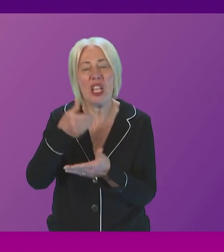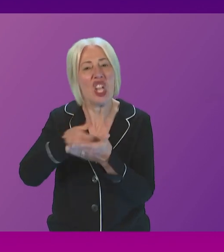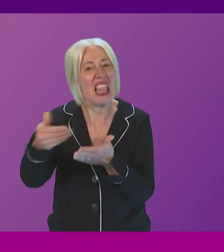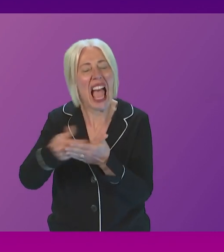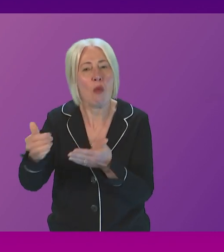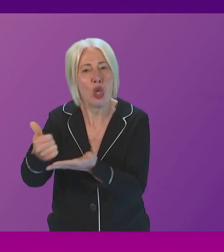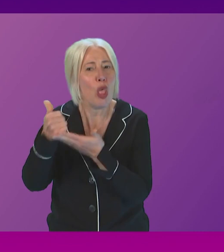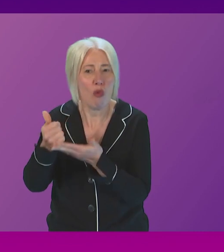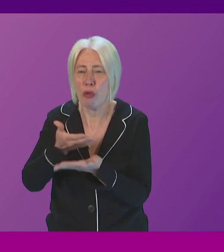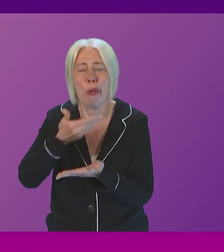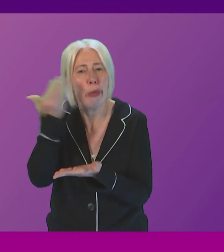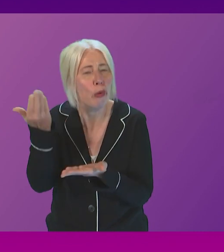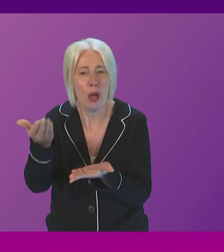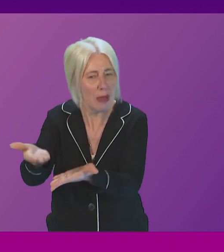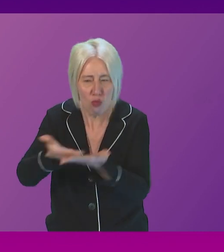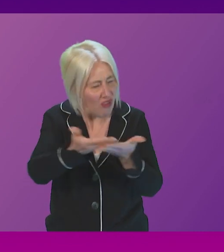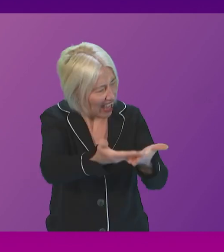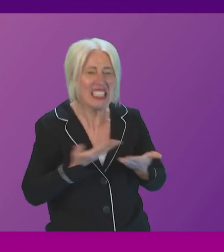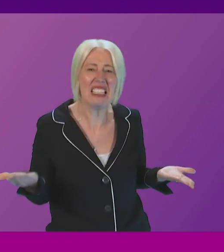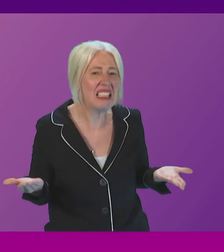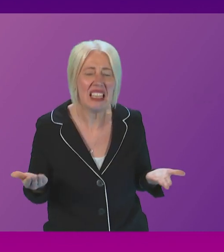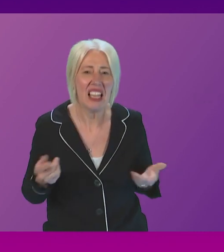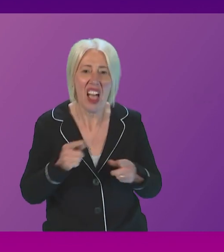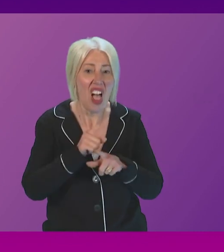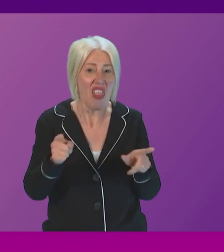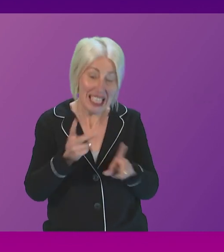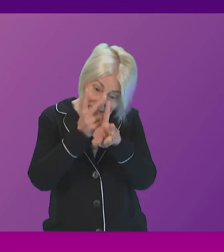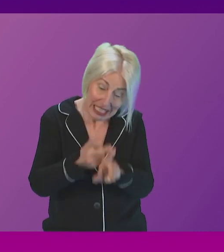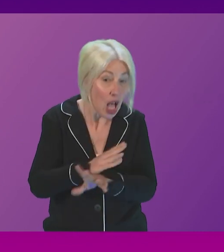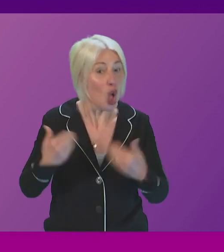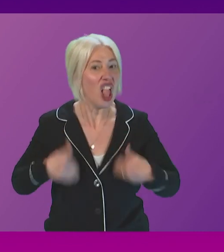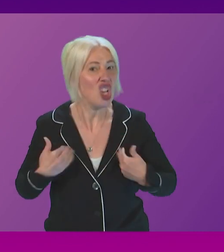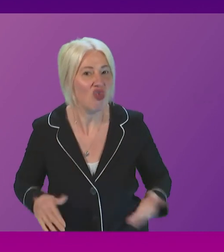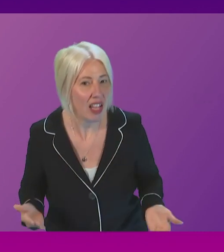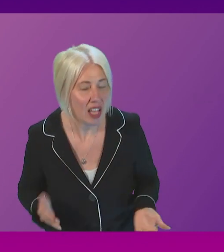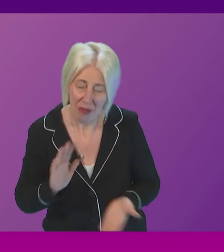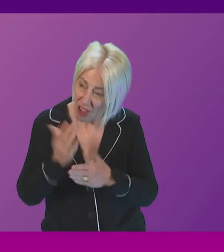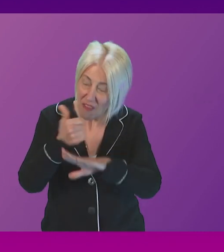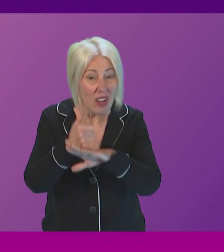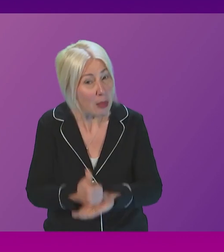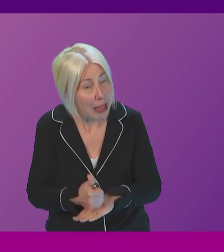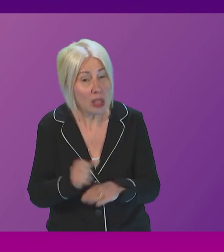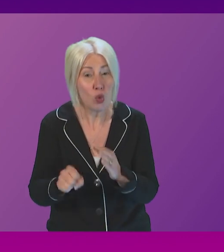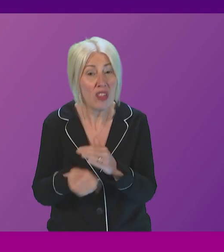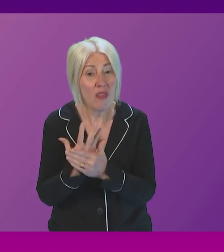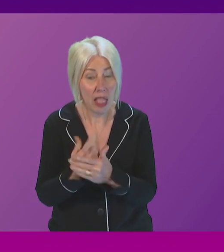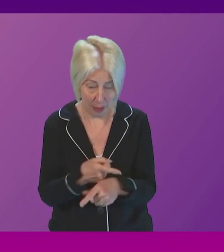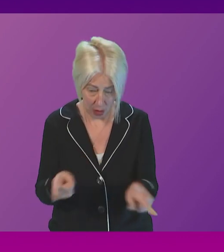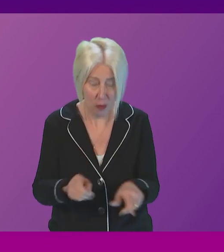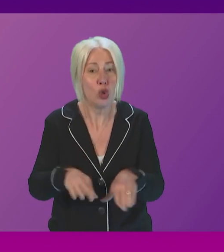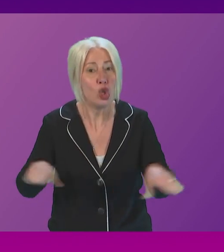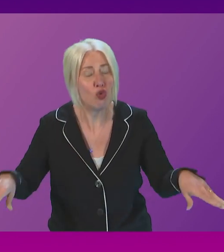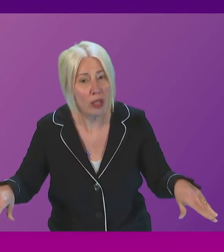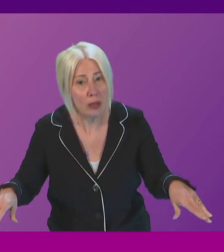not providing. This is care, not luxury. It is fundamental to the development of these children